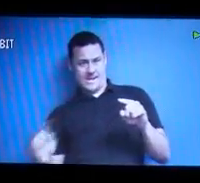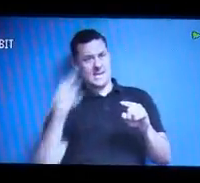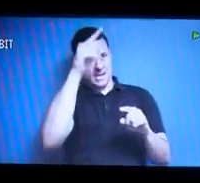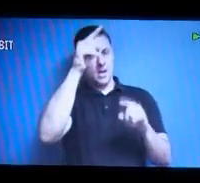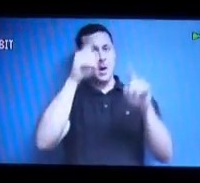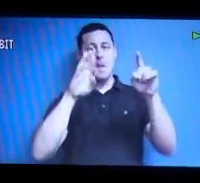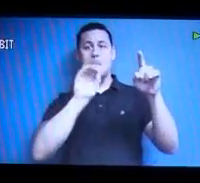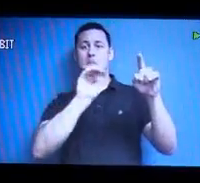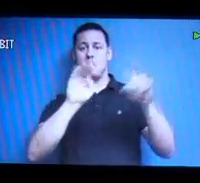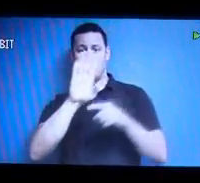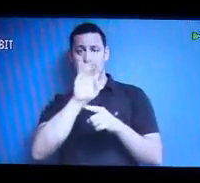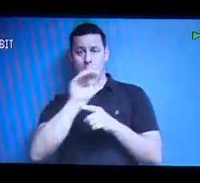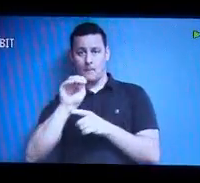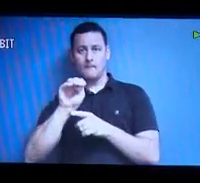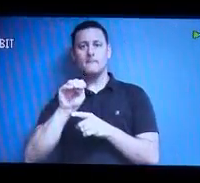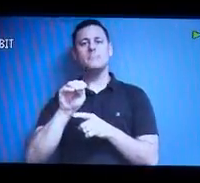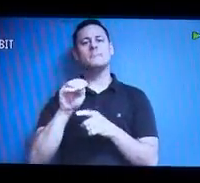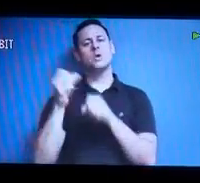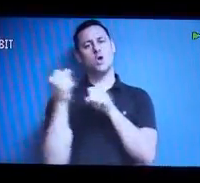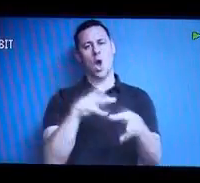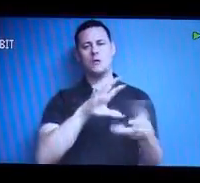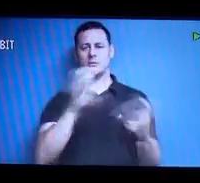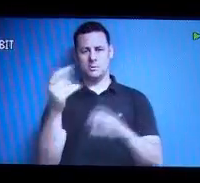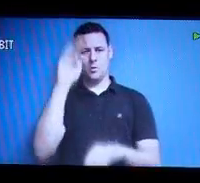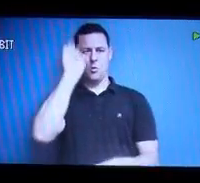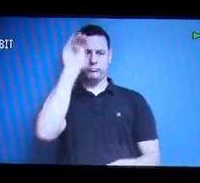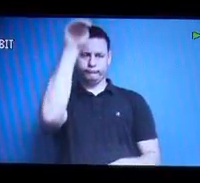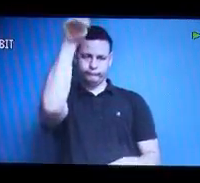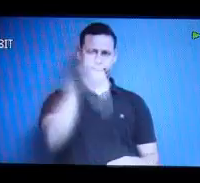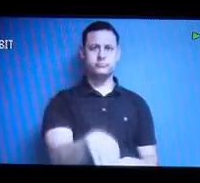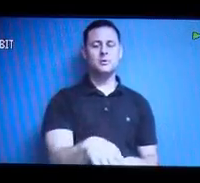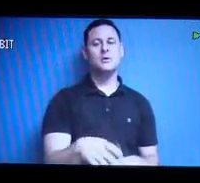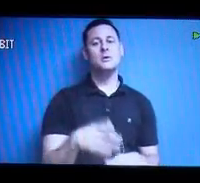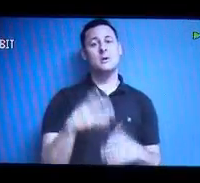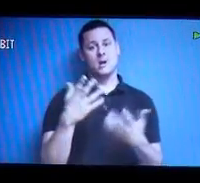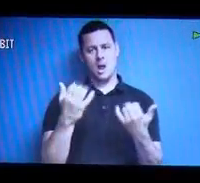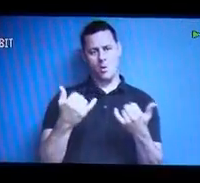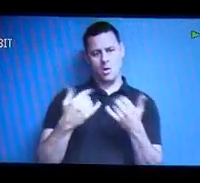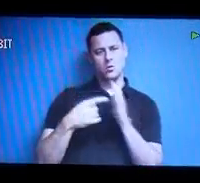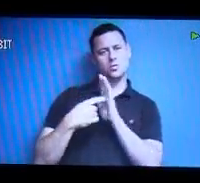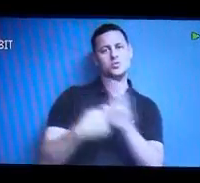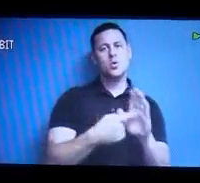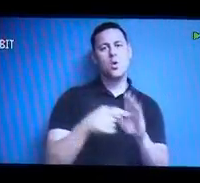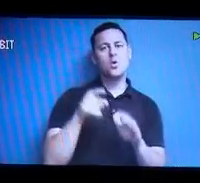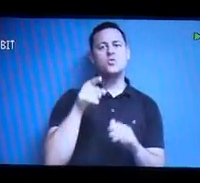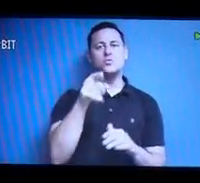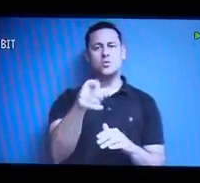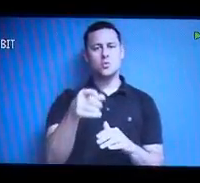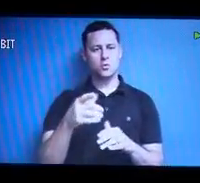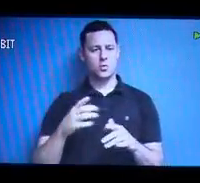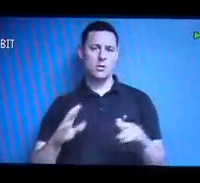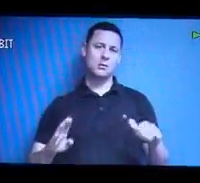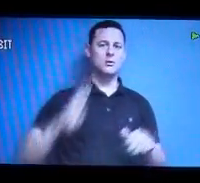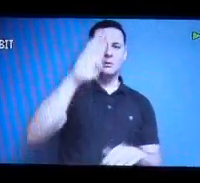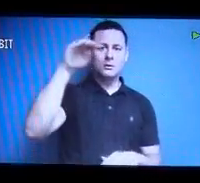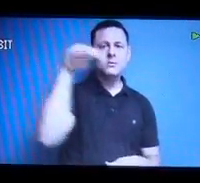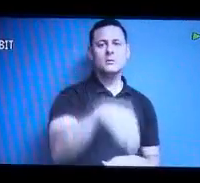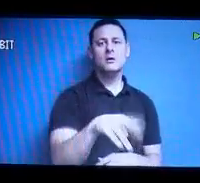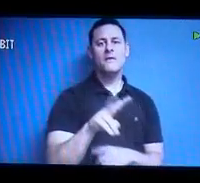that it's international and goes back a long time, the volatility of real estate prices. This is the Havenhaft region of